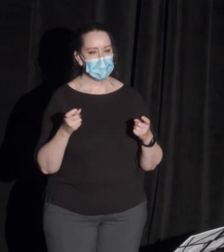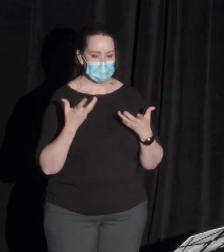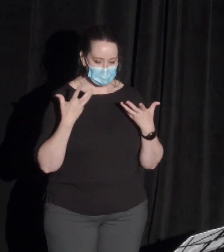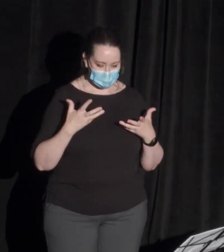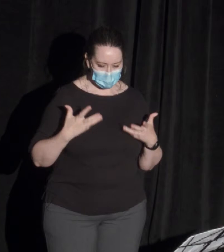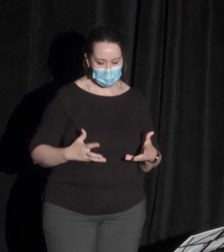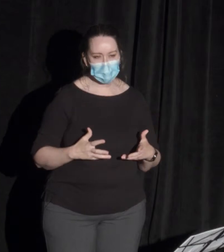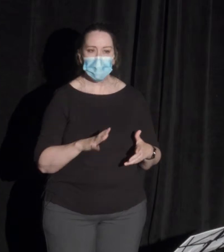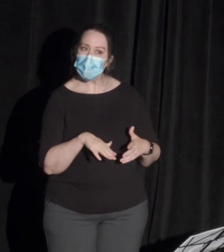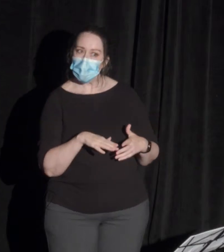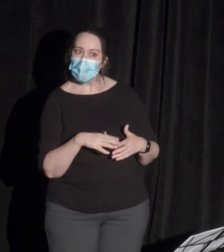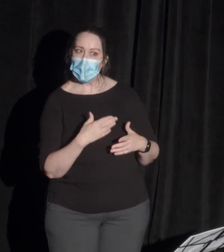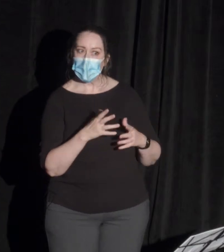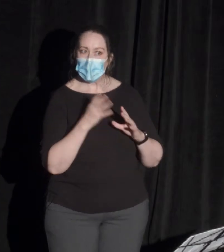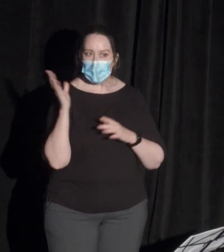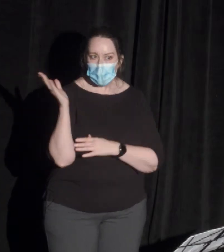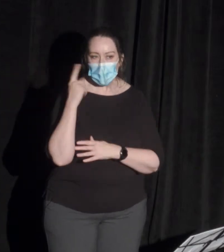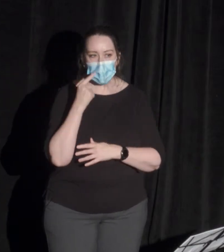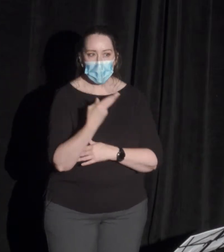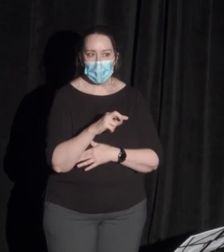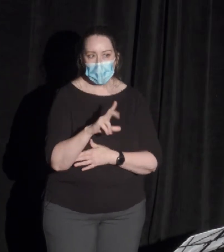"And what about your speech at the Hugos?" And I said, "Oh, I'm not giving one."